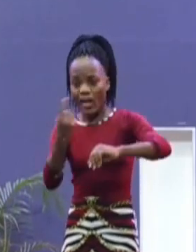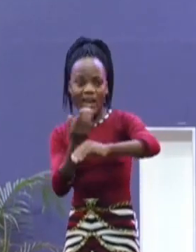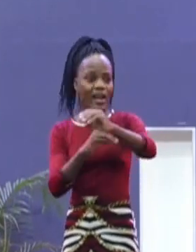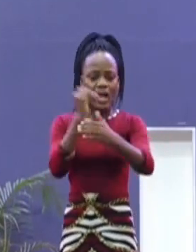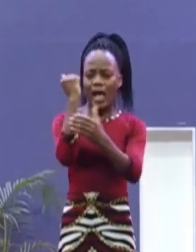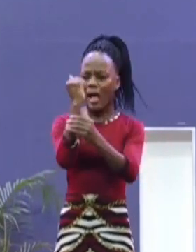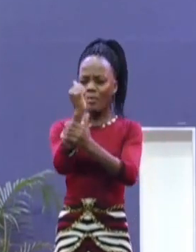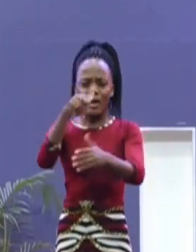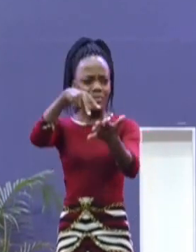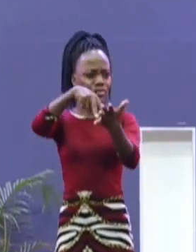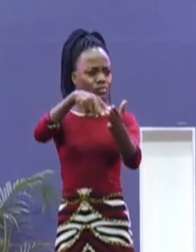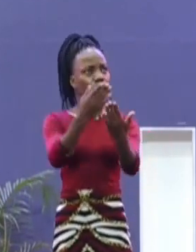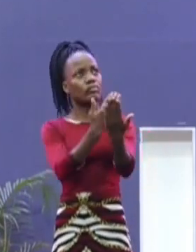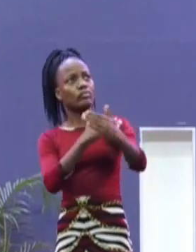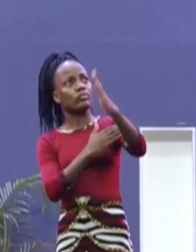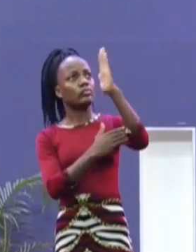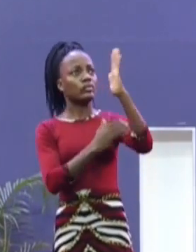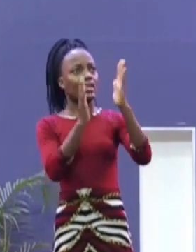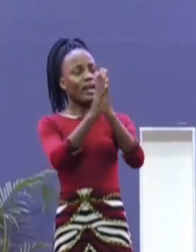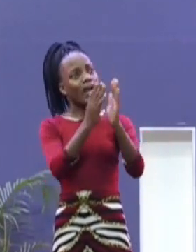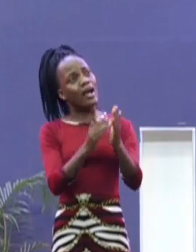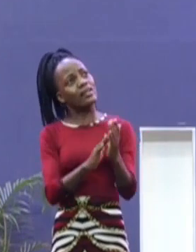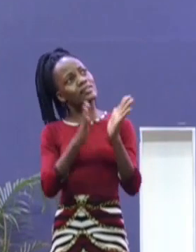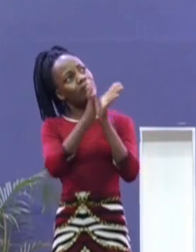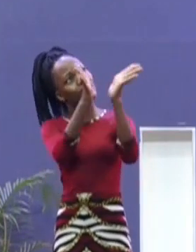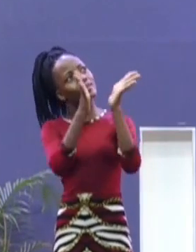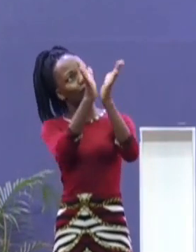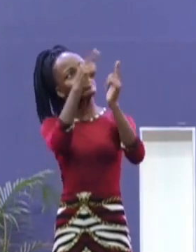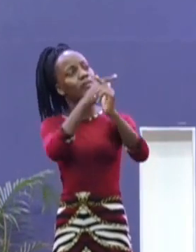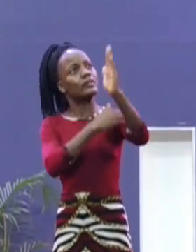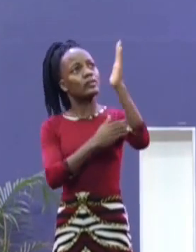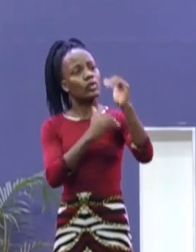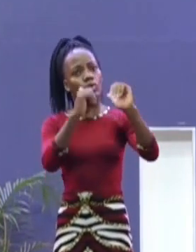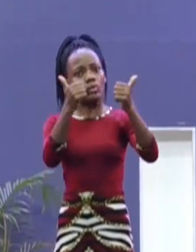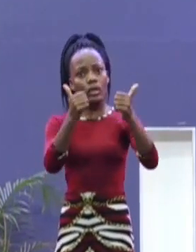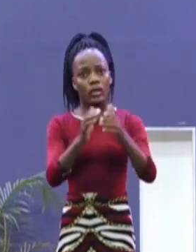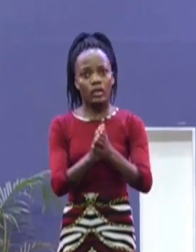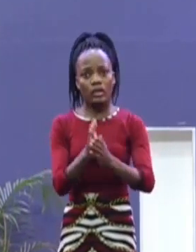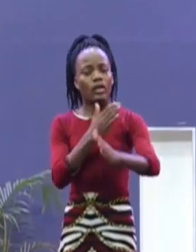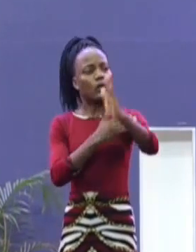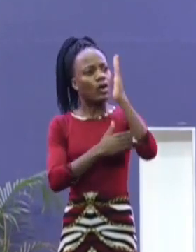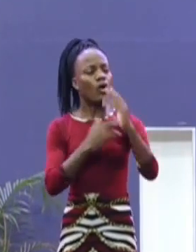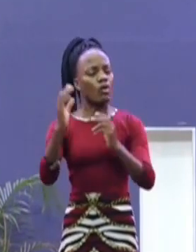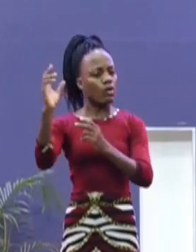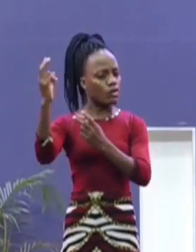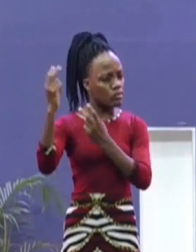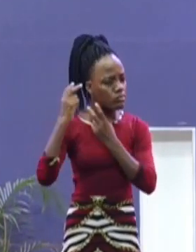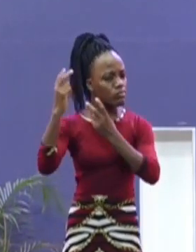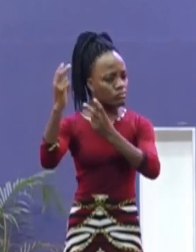and presented the case before God. God listened to